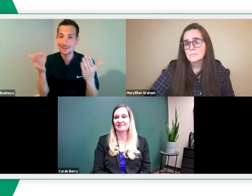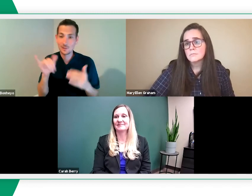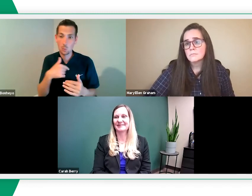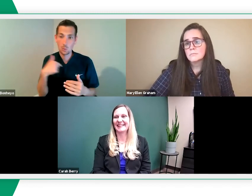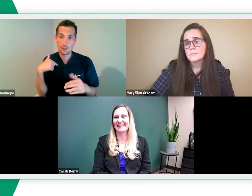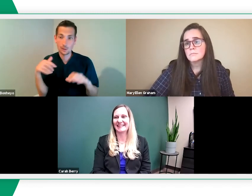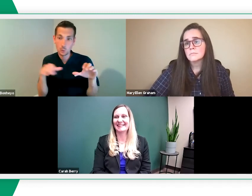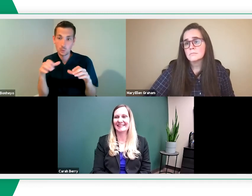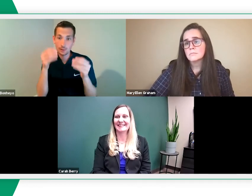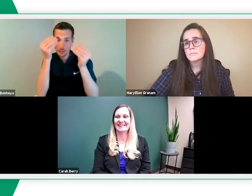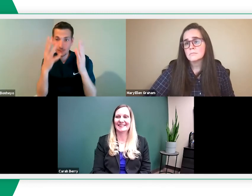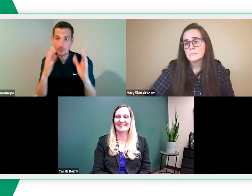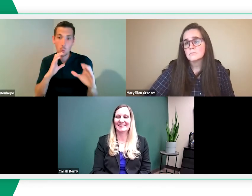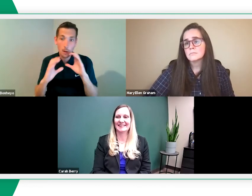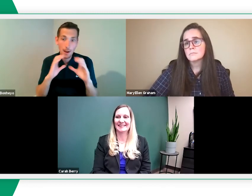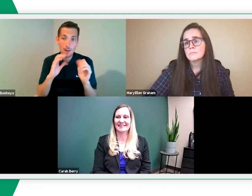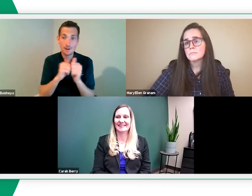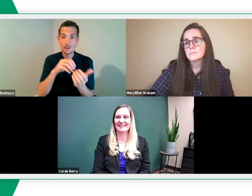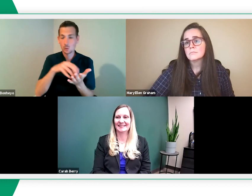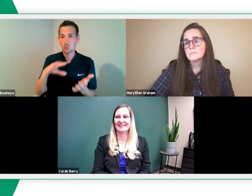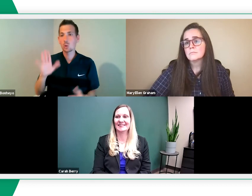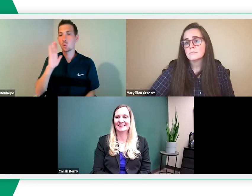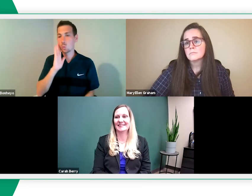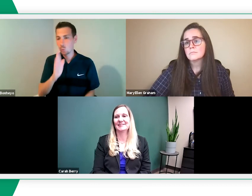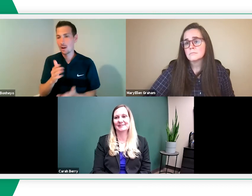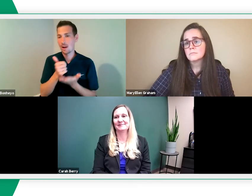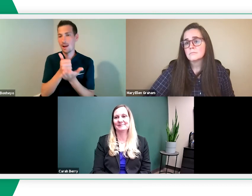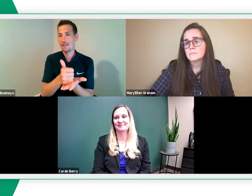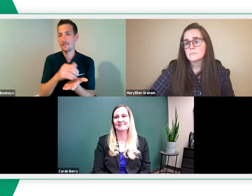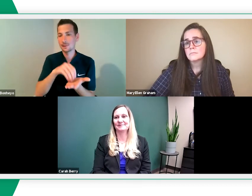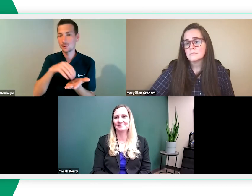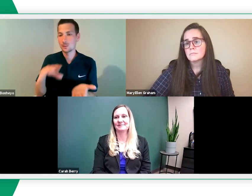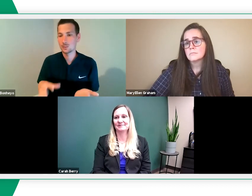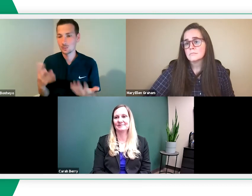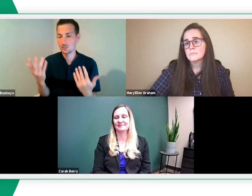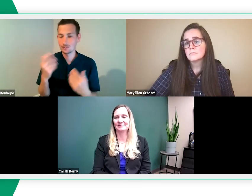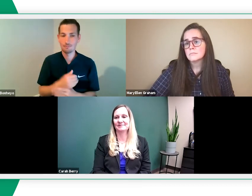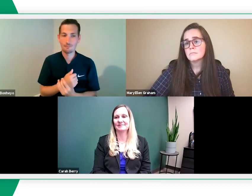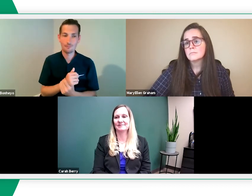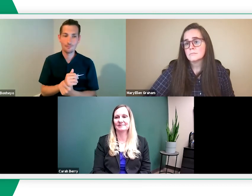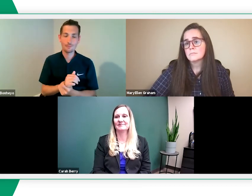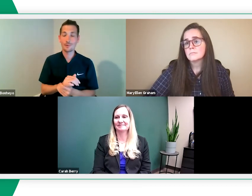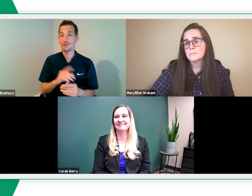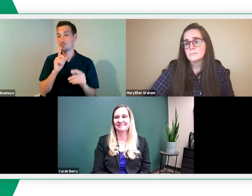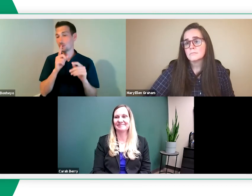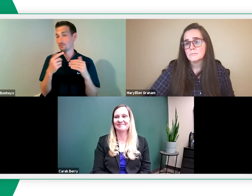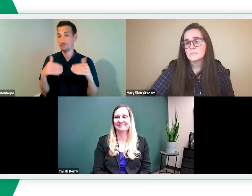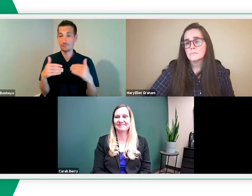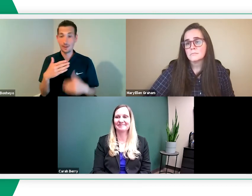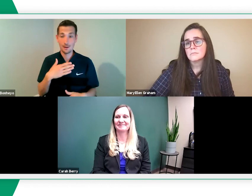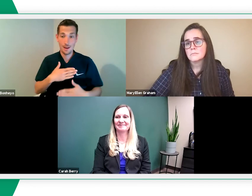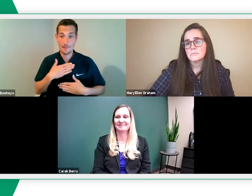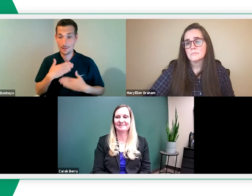but it's the little things that we can do to communicate with the students that will help the students be